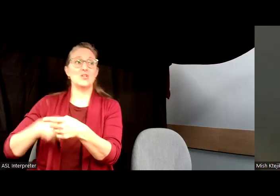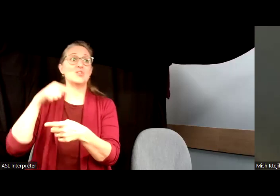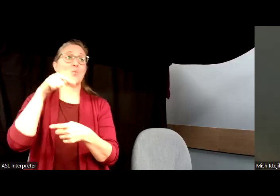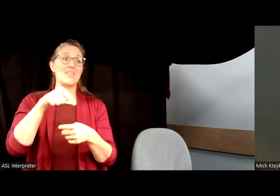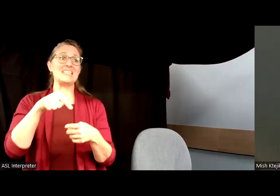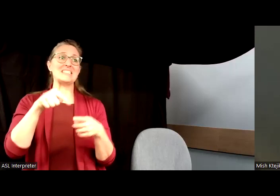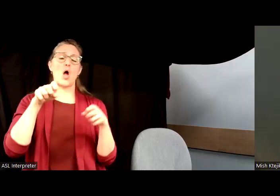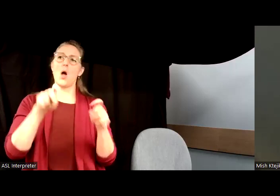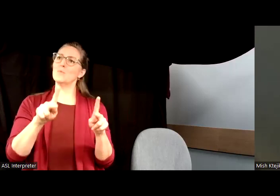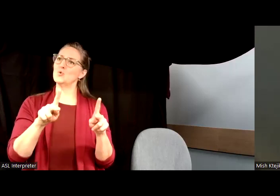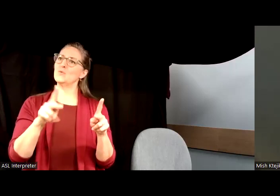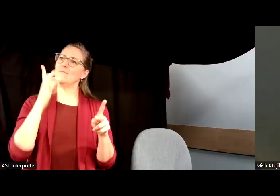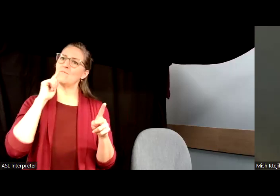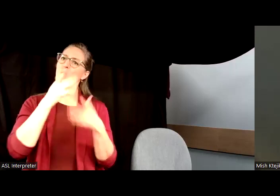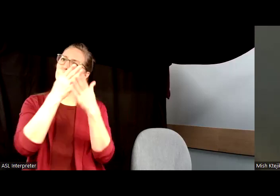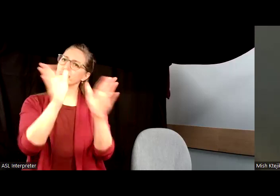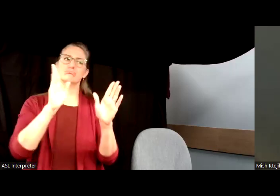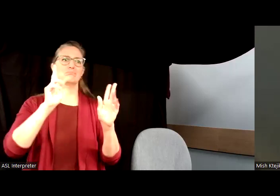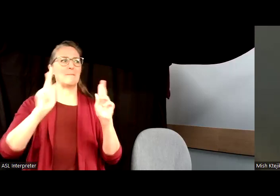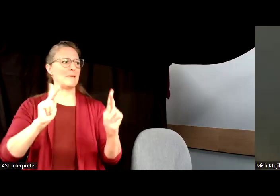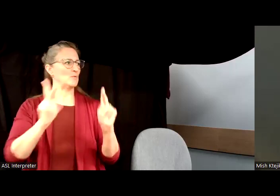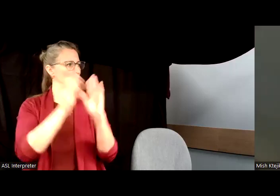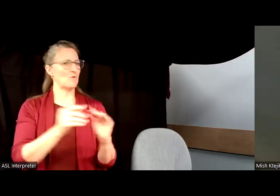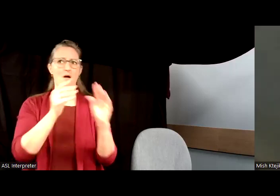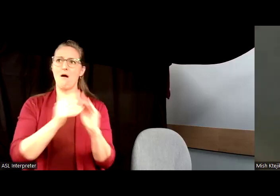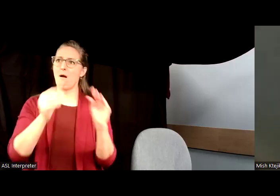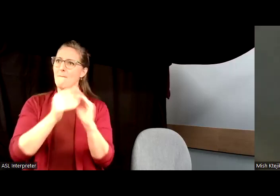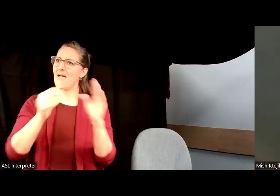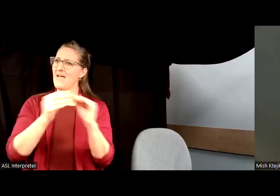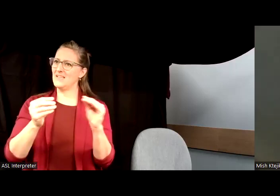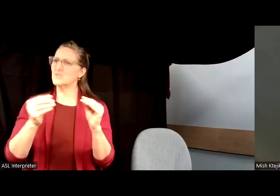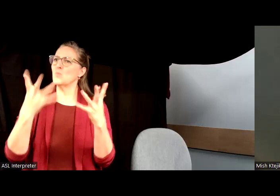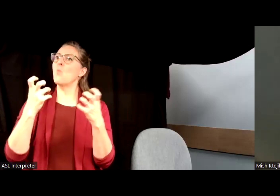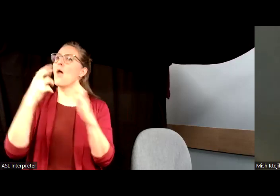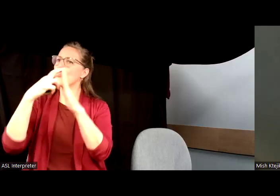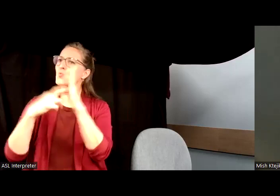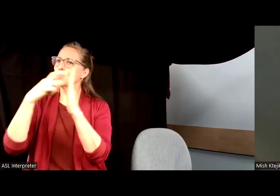to make comment and so that you get a well-rounded set of rules.